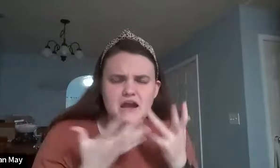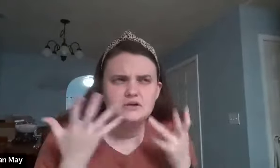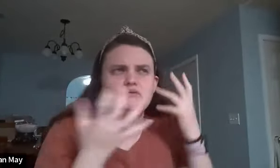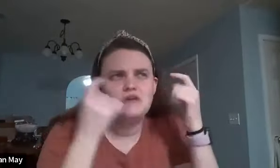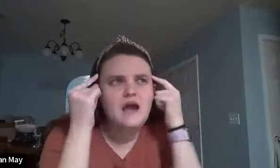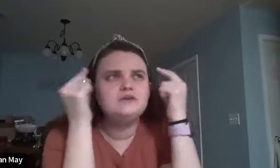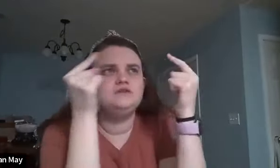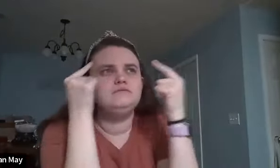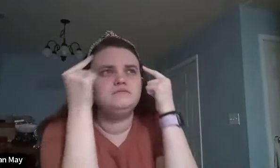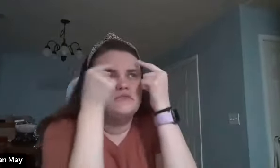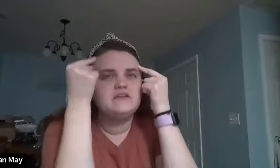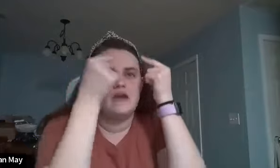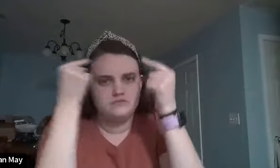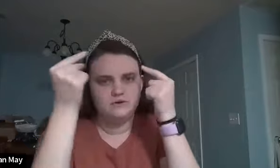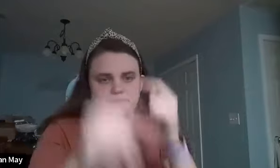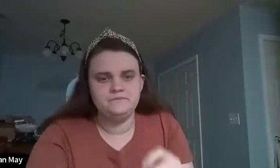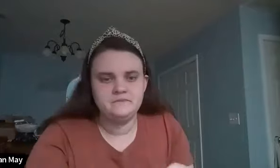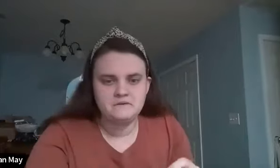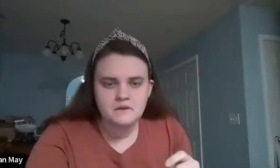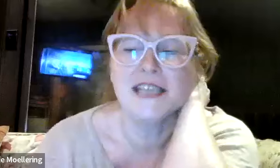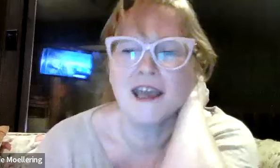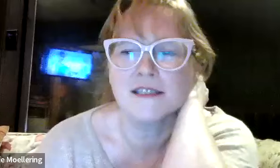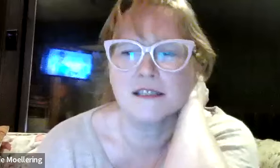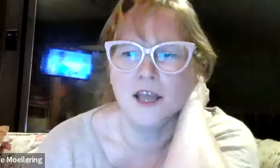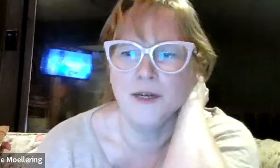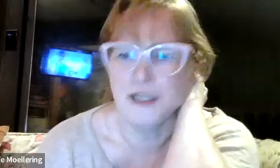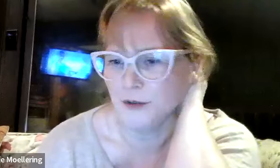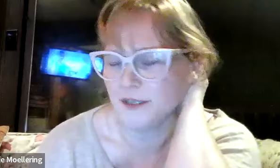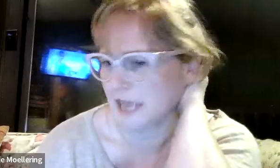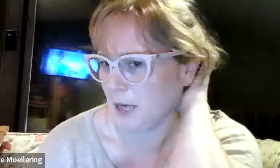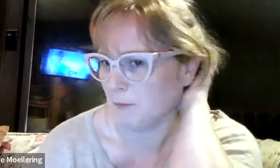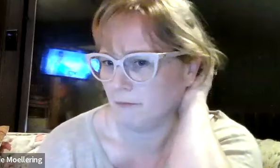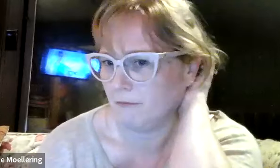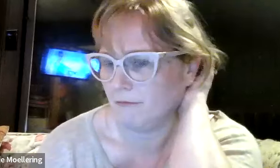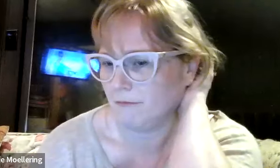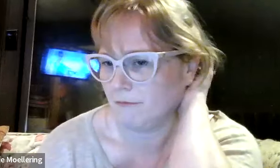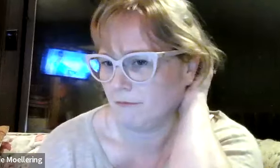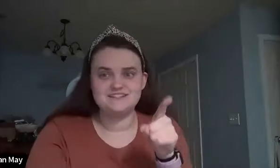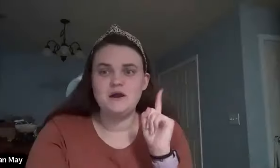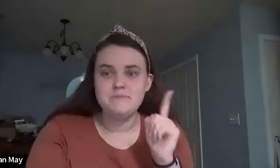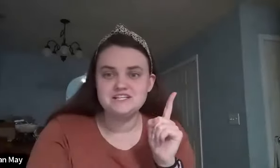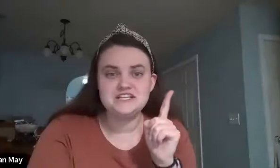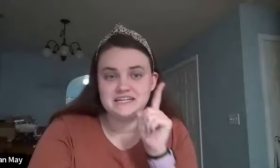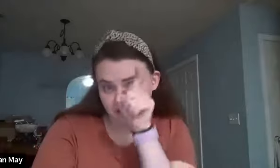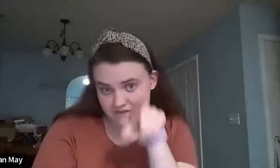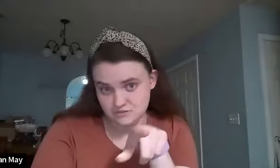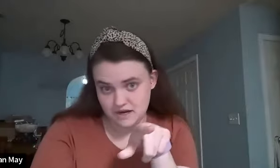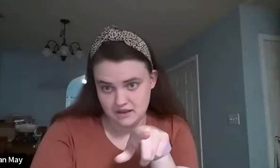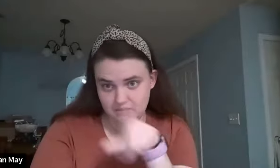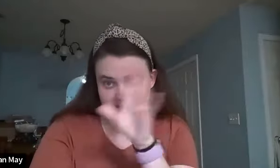how do you think that through? Lindsay asked, is no and new the same? Yes. So I'm actually going to get on this right now and